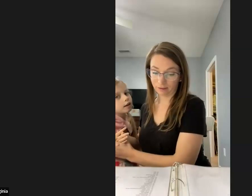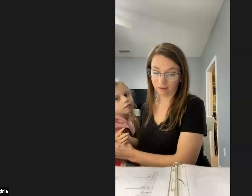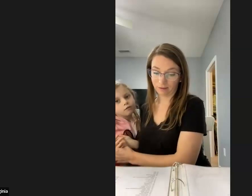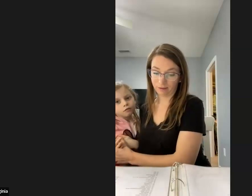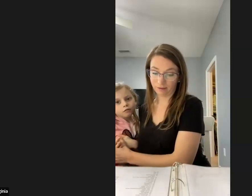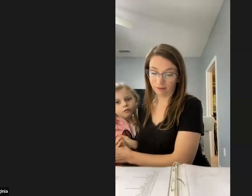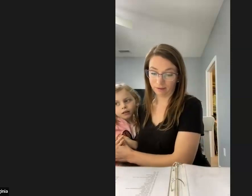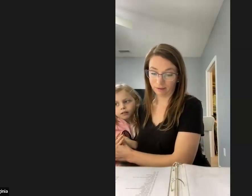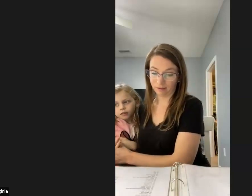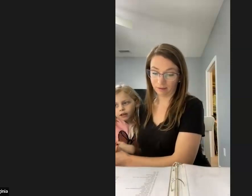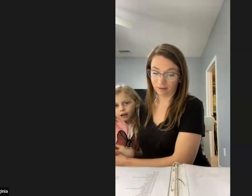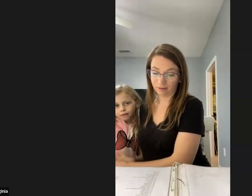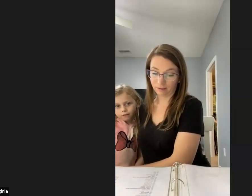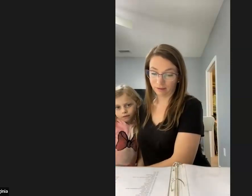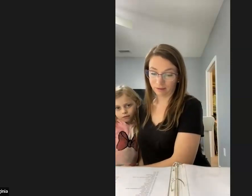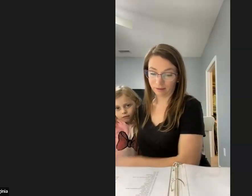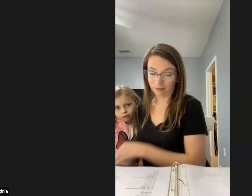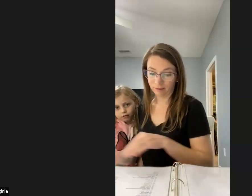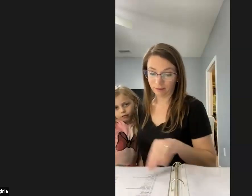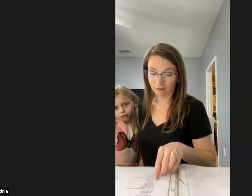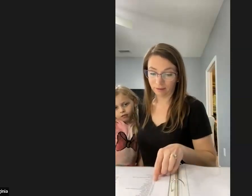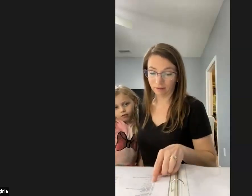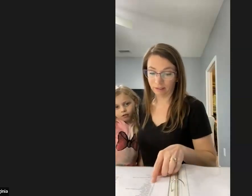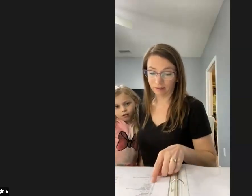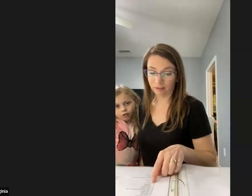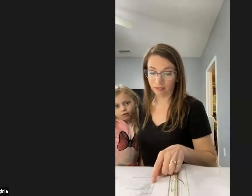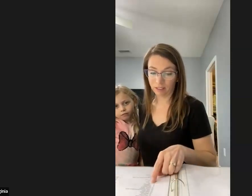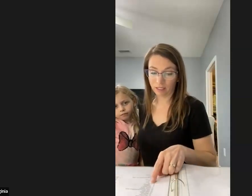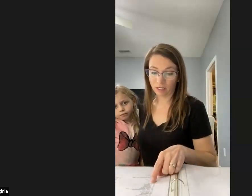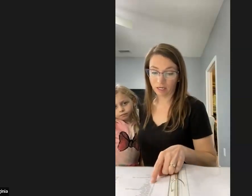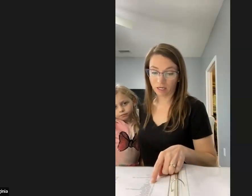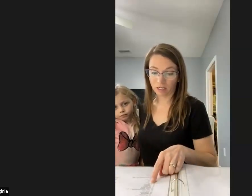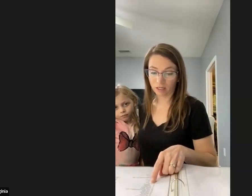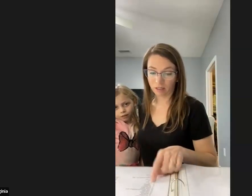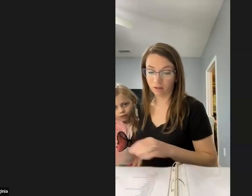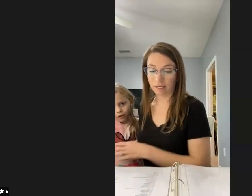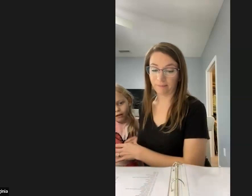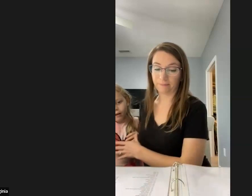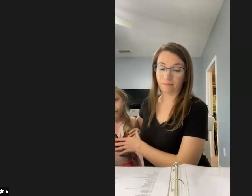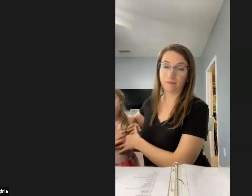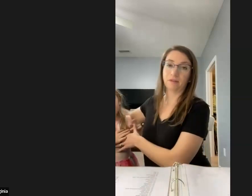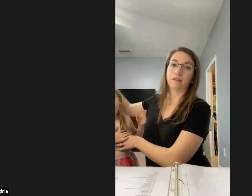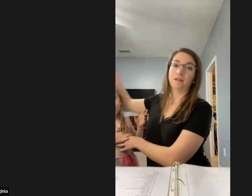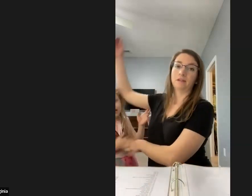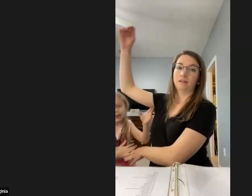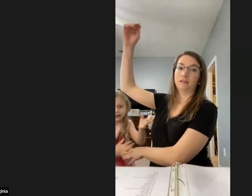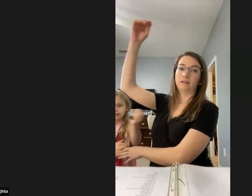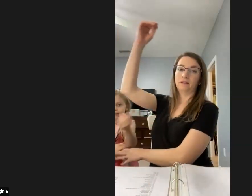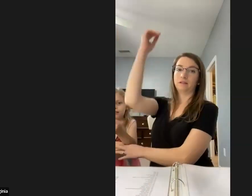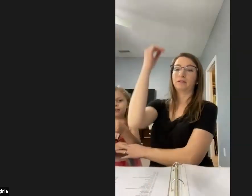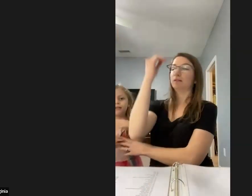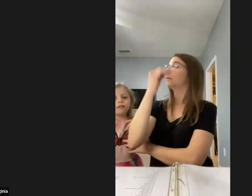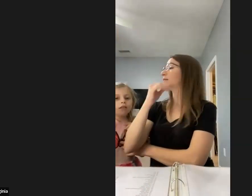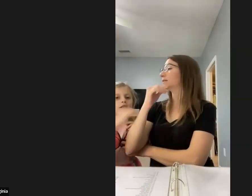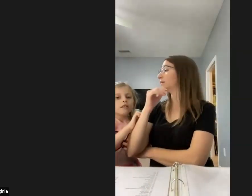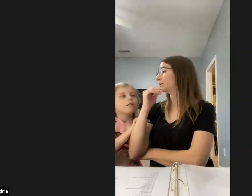Can't do this. All right. Okay. Please, No,